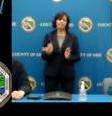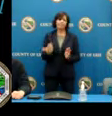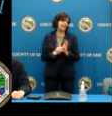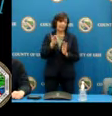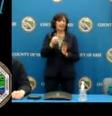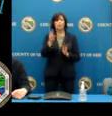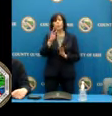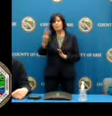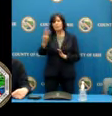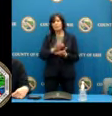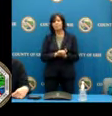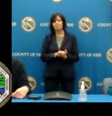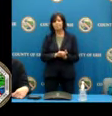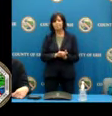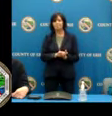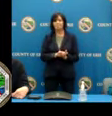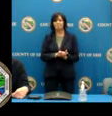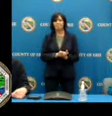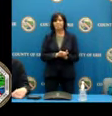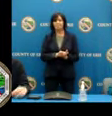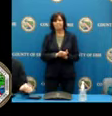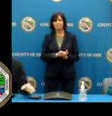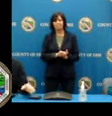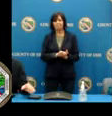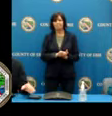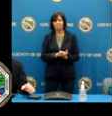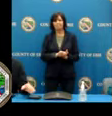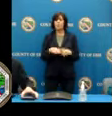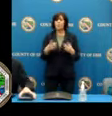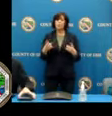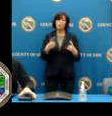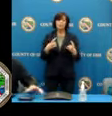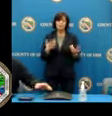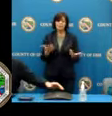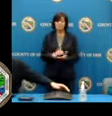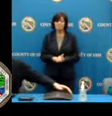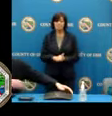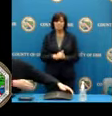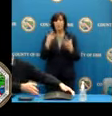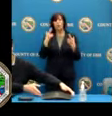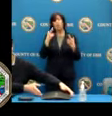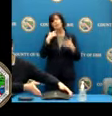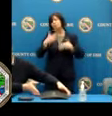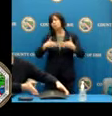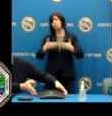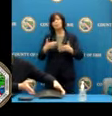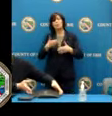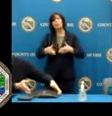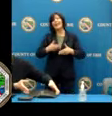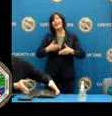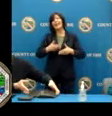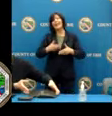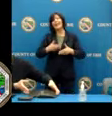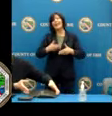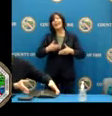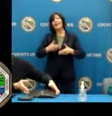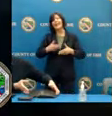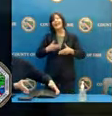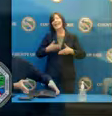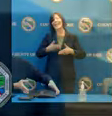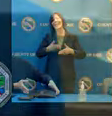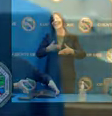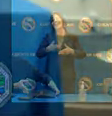website, erie.gov/COVID-19. With that, we'll open up the phone to questions. Hopefully we can get through this fairly quickly.